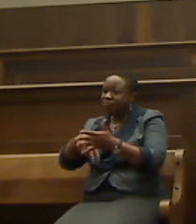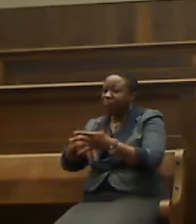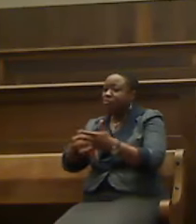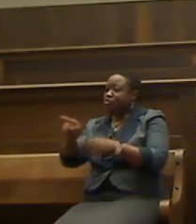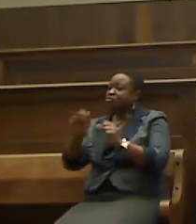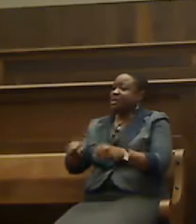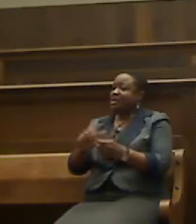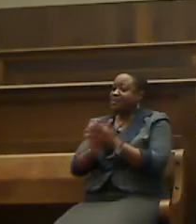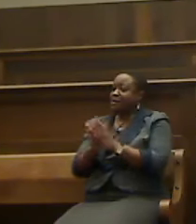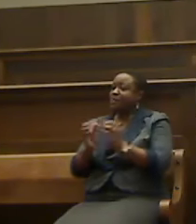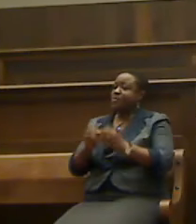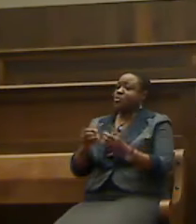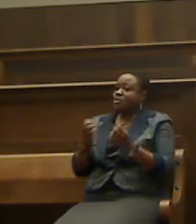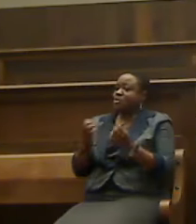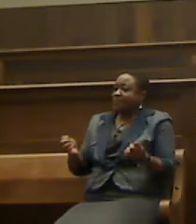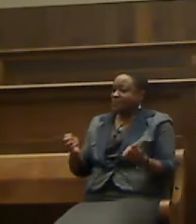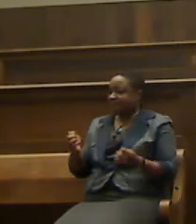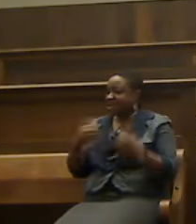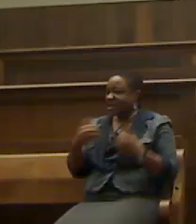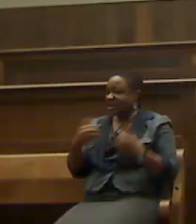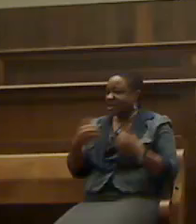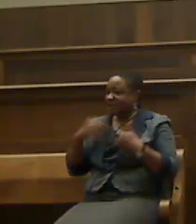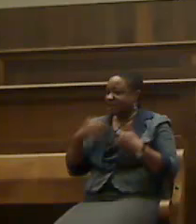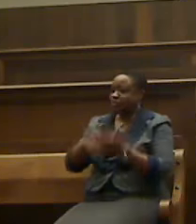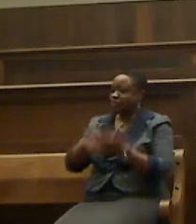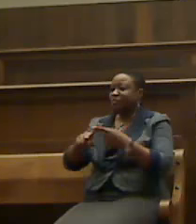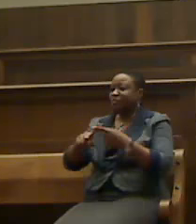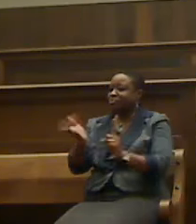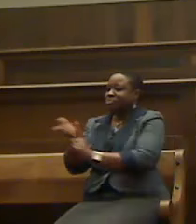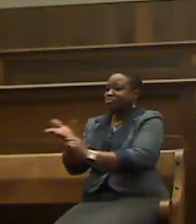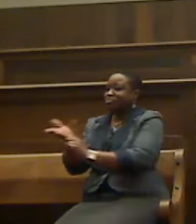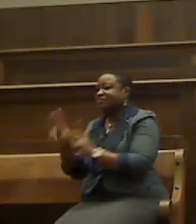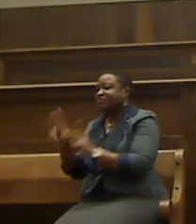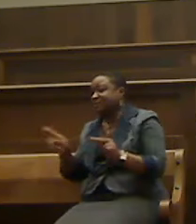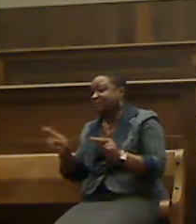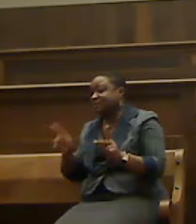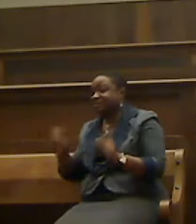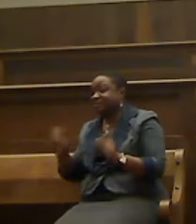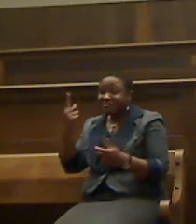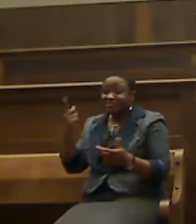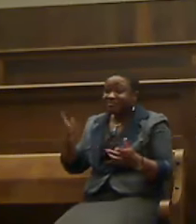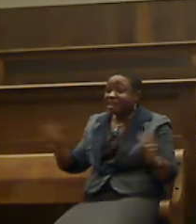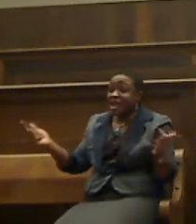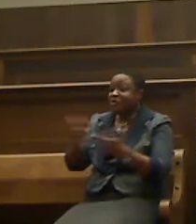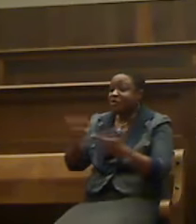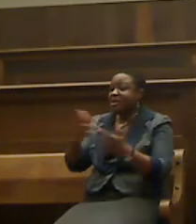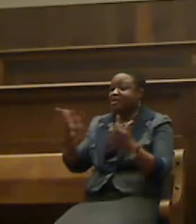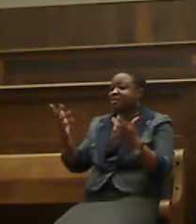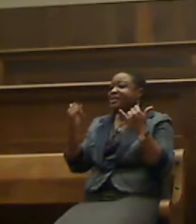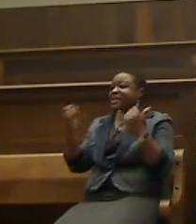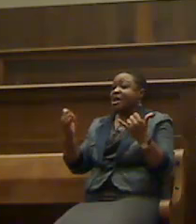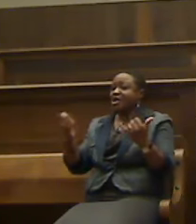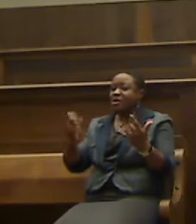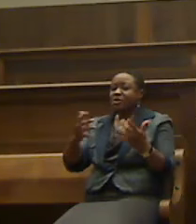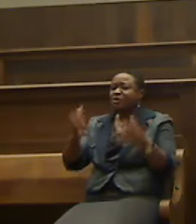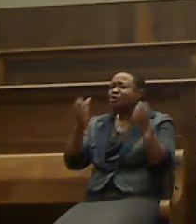equipped with the tools to convince people. Everyone is under a barrage of so